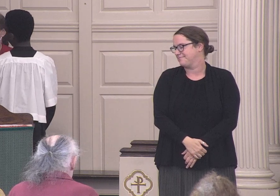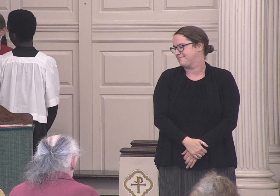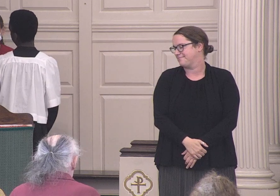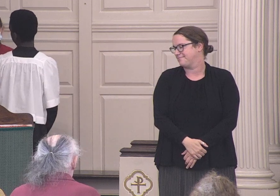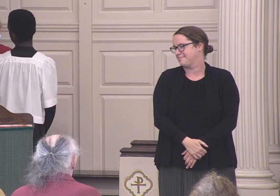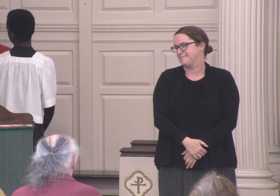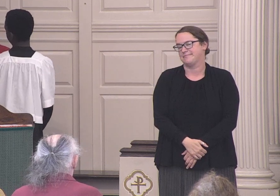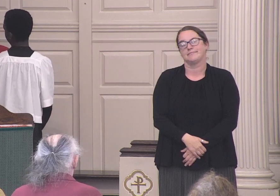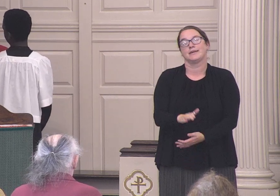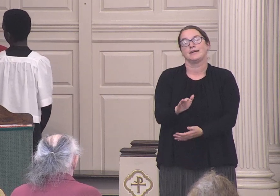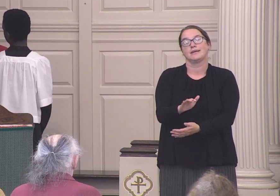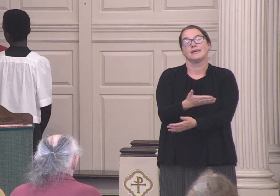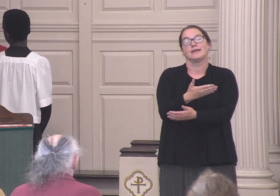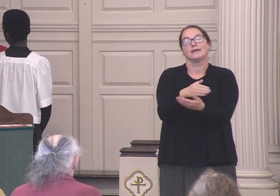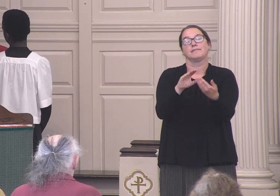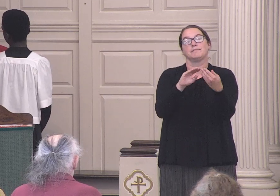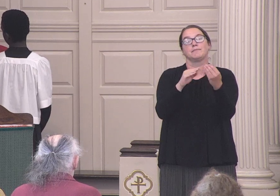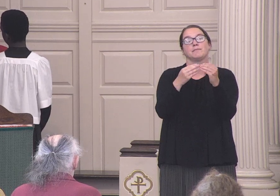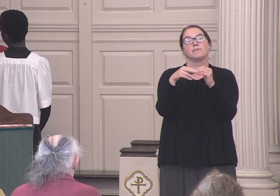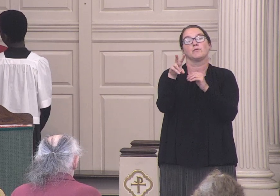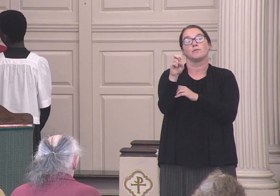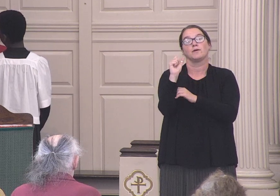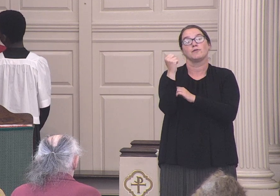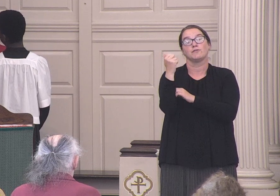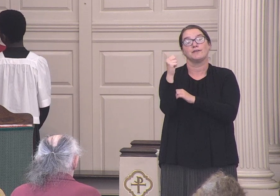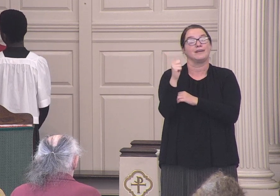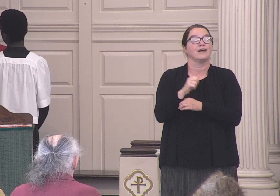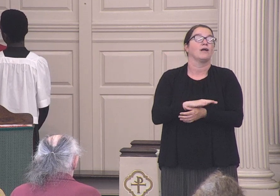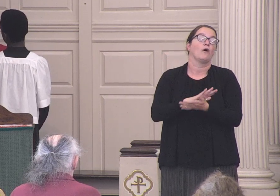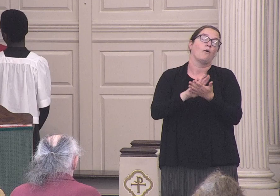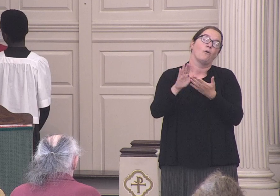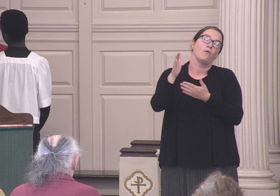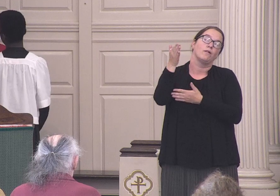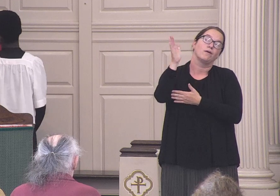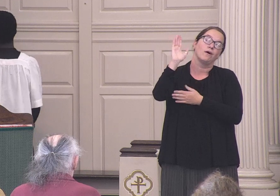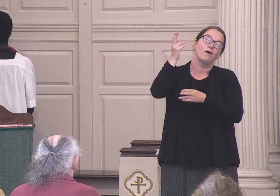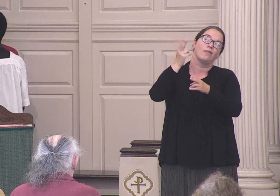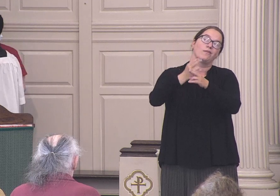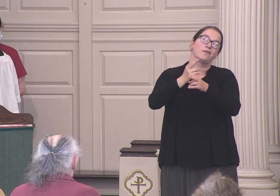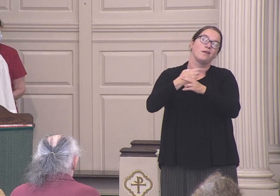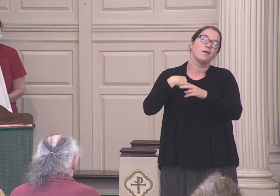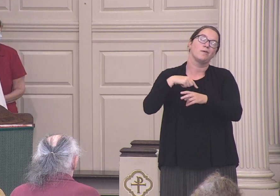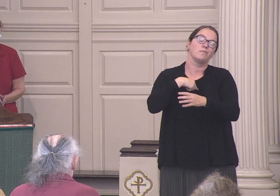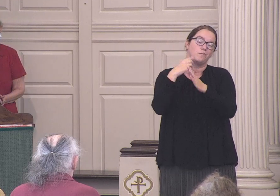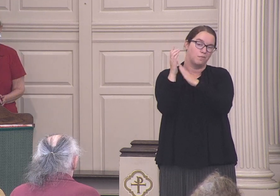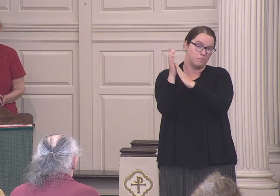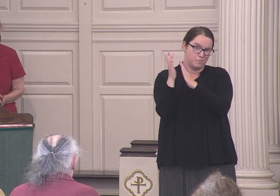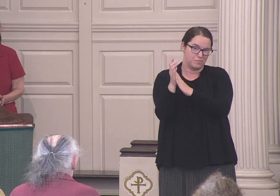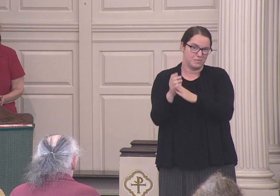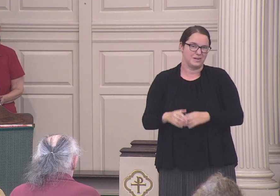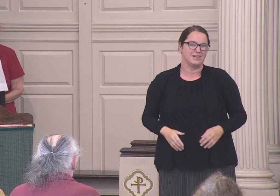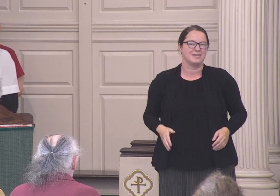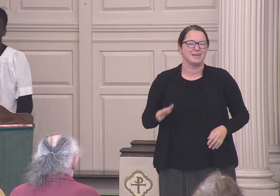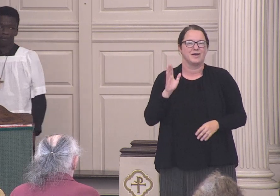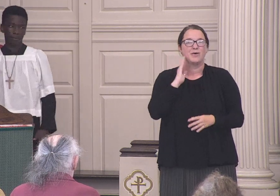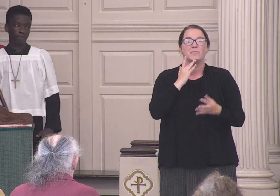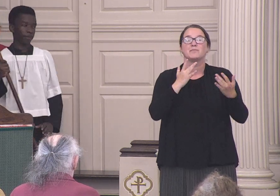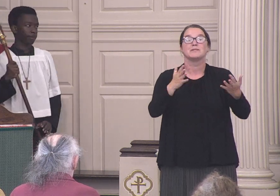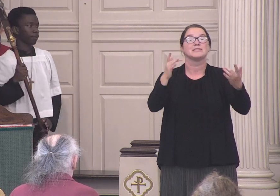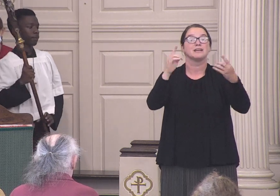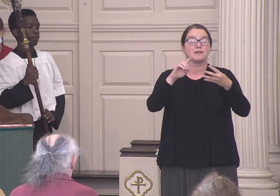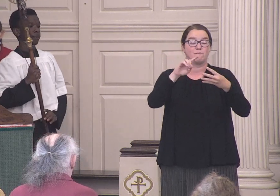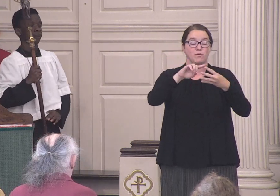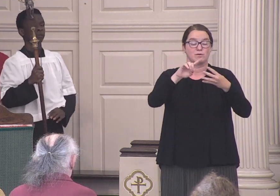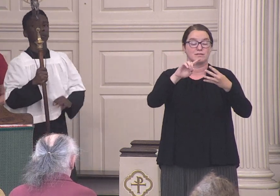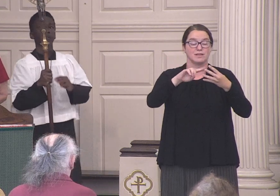Hymn number 210, Holy God, we praise thy name. Number 210, we will sing verses